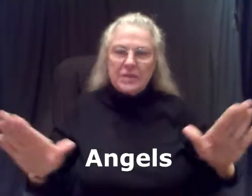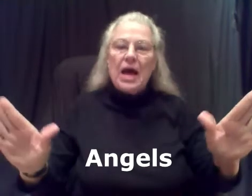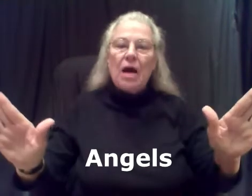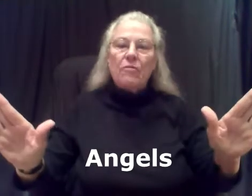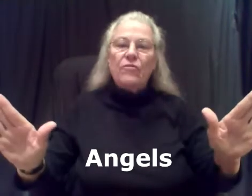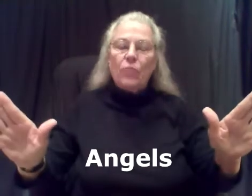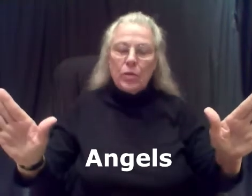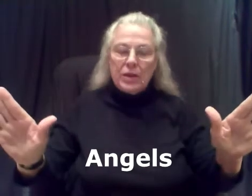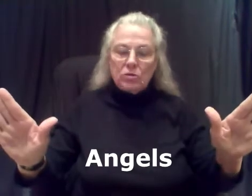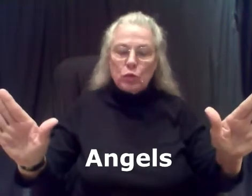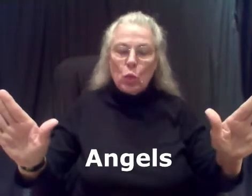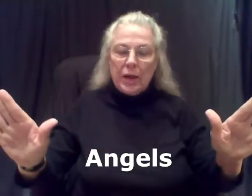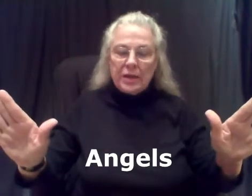out, forming those wings.